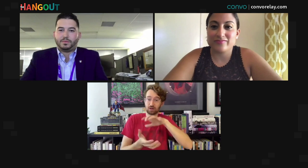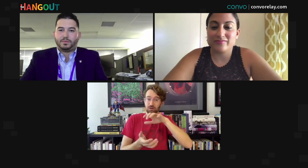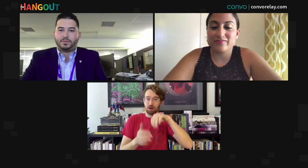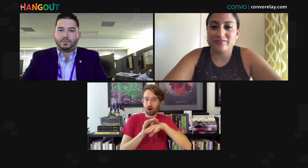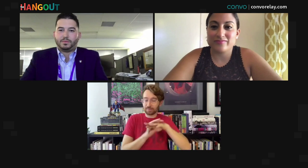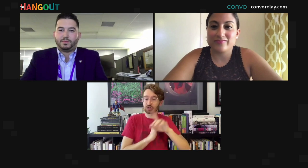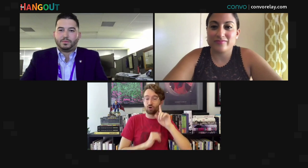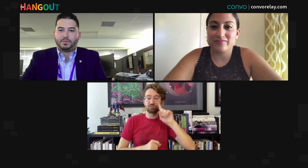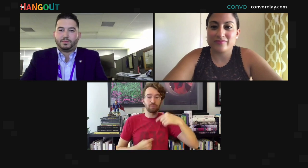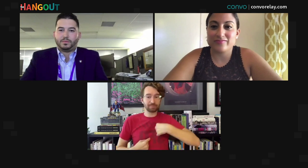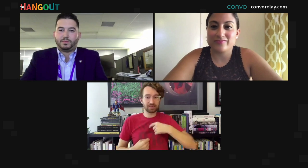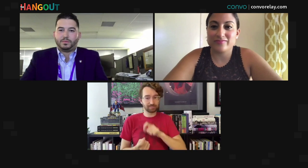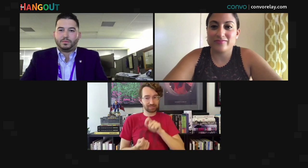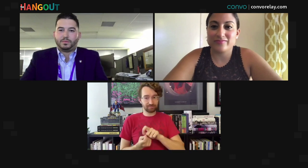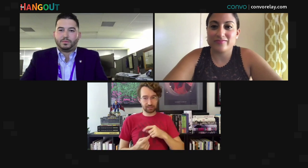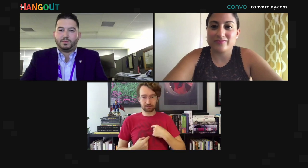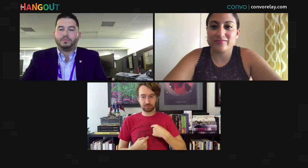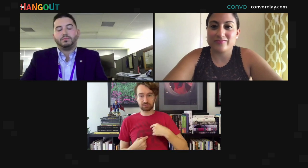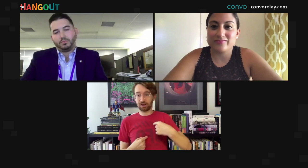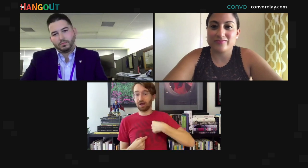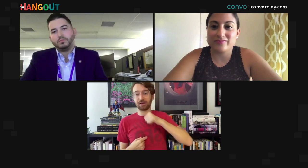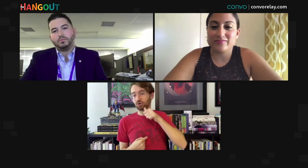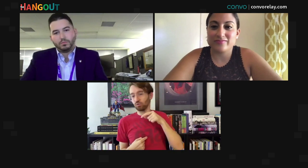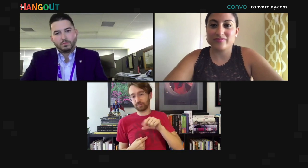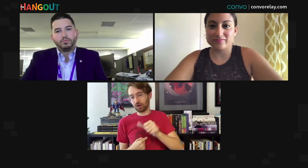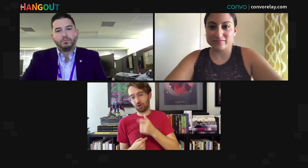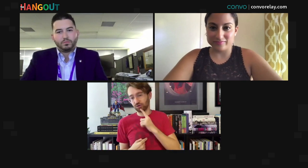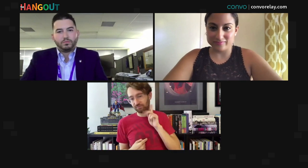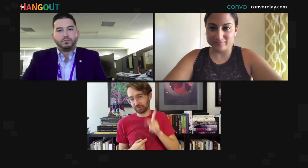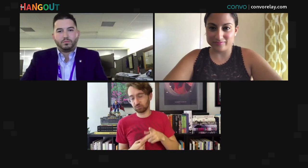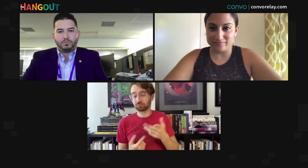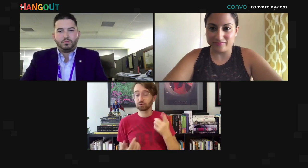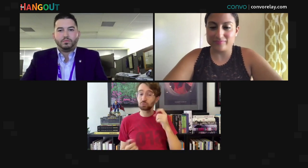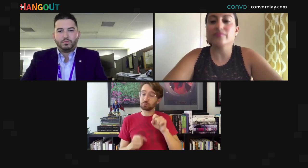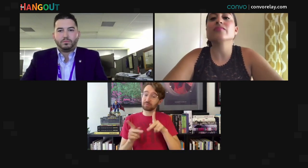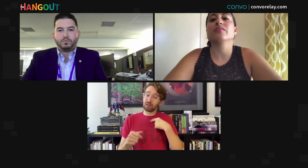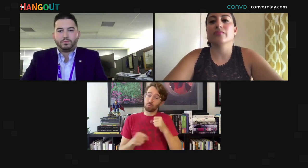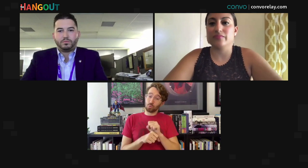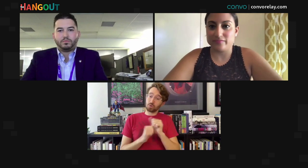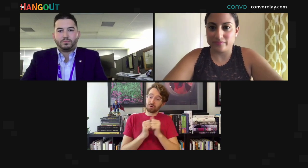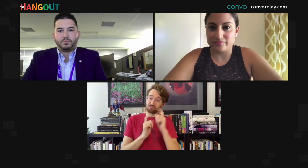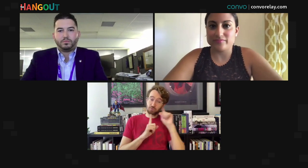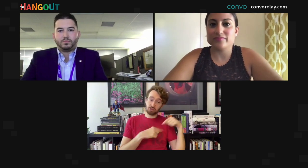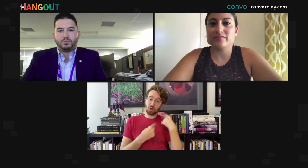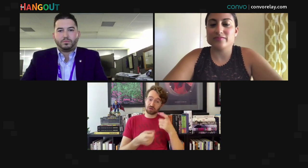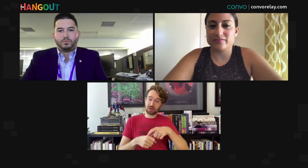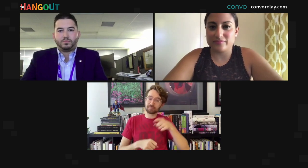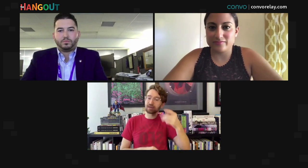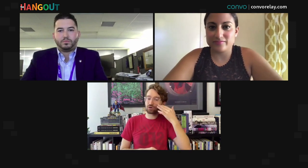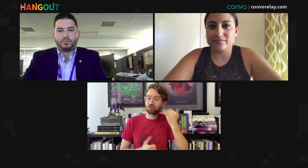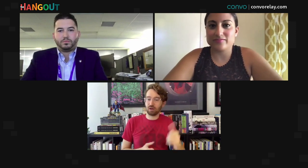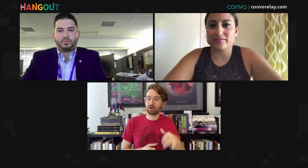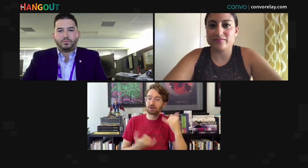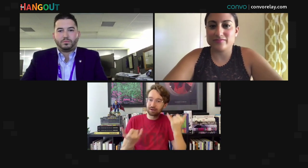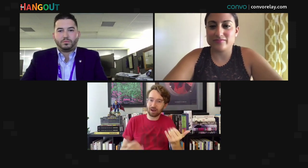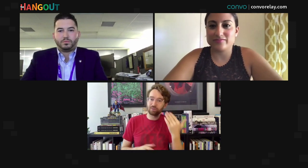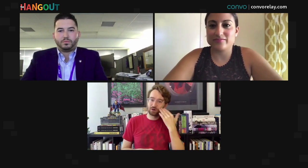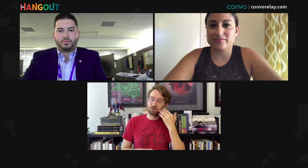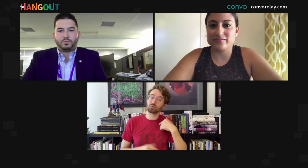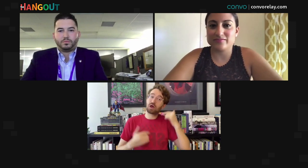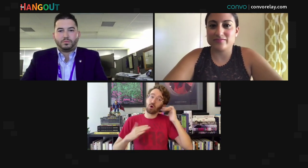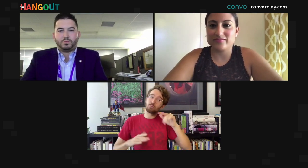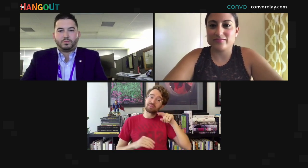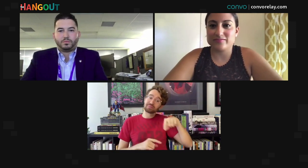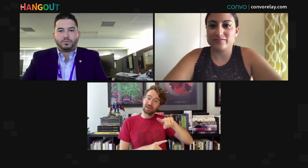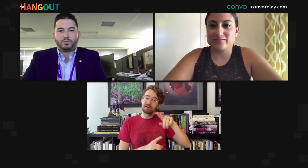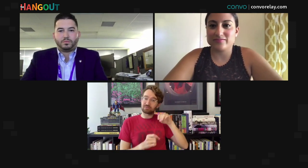takes. And to make it clear that this accommodation is for me specifically, but I don't represent other deaf people. So other deaf people that I work